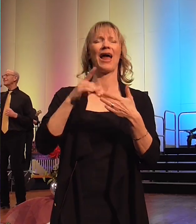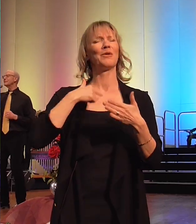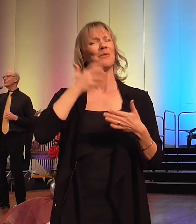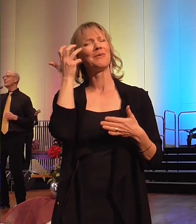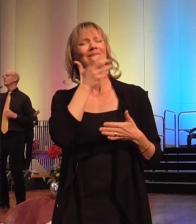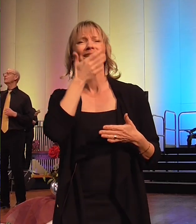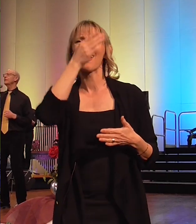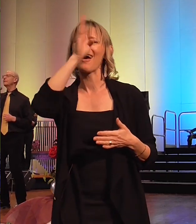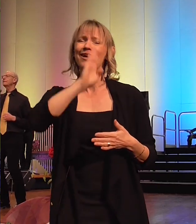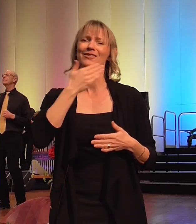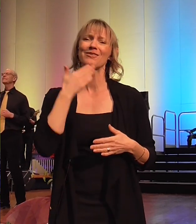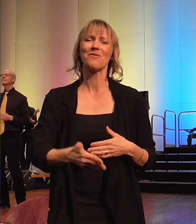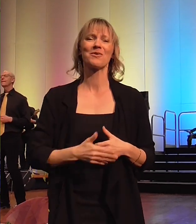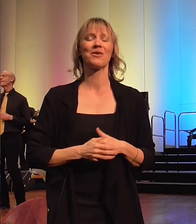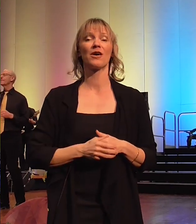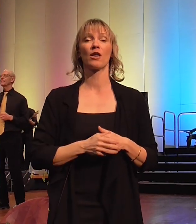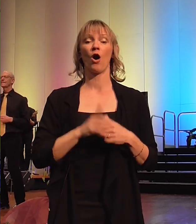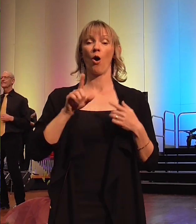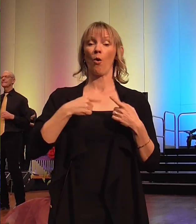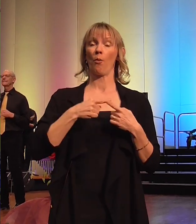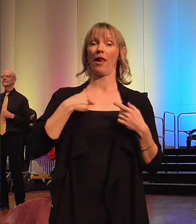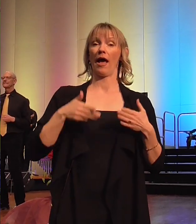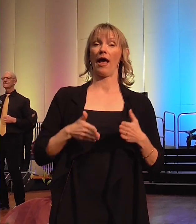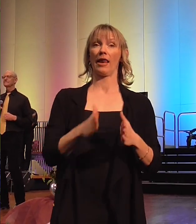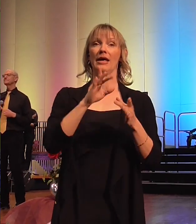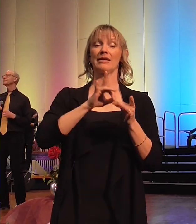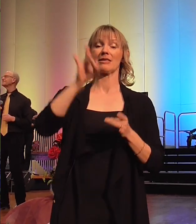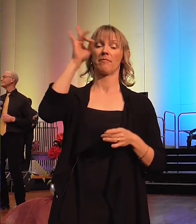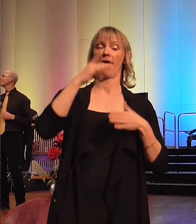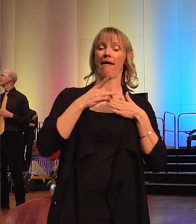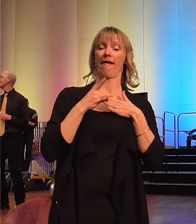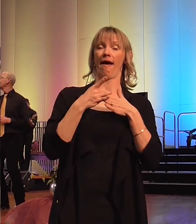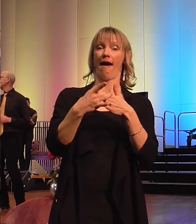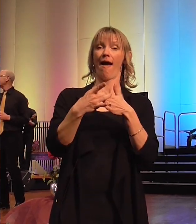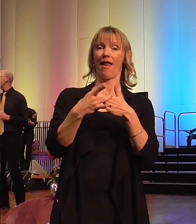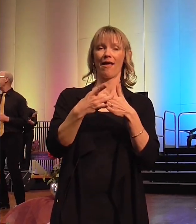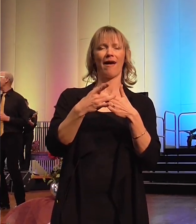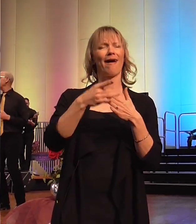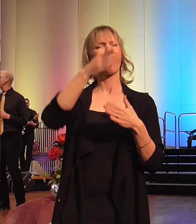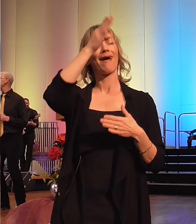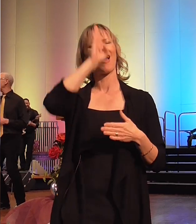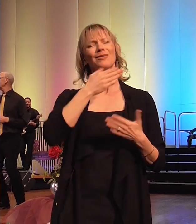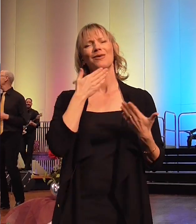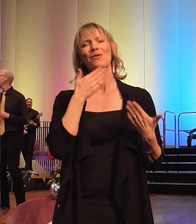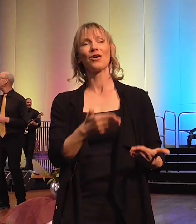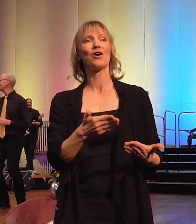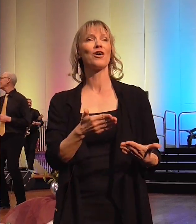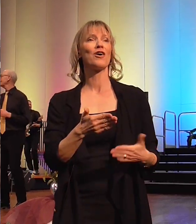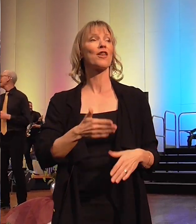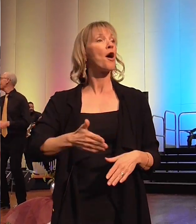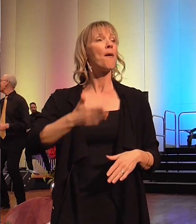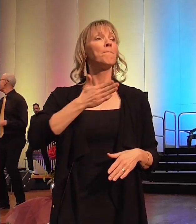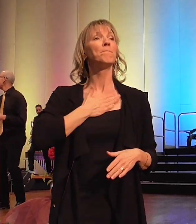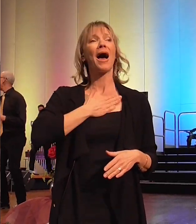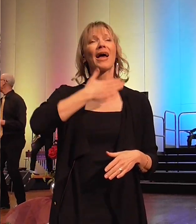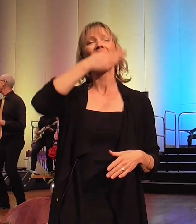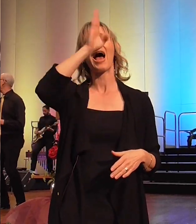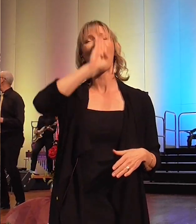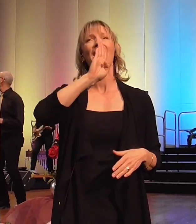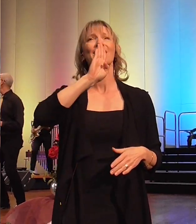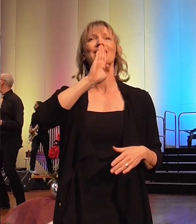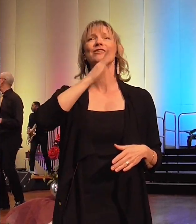God is so good. When I let my spirit guide me, God is so good.